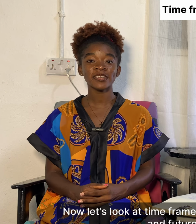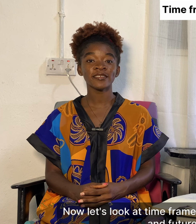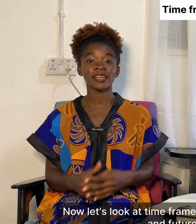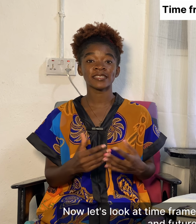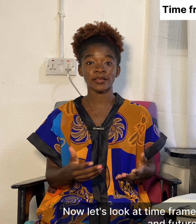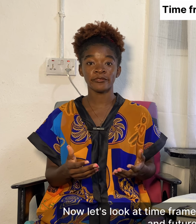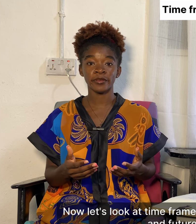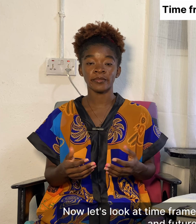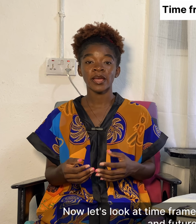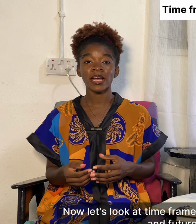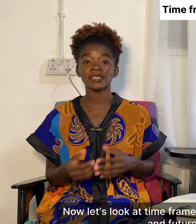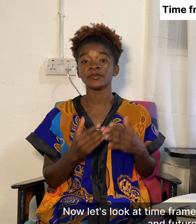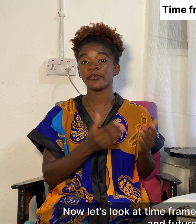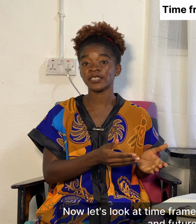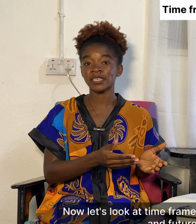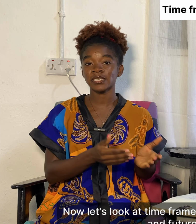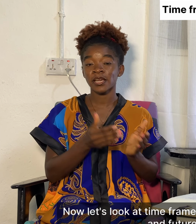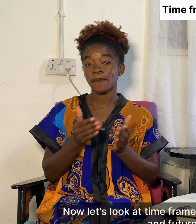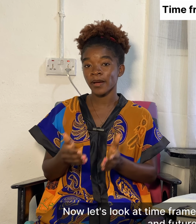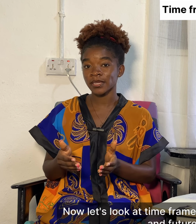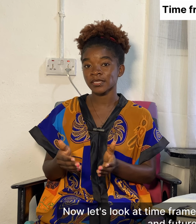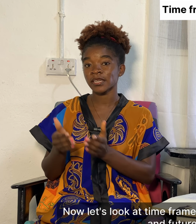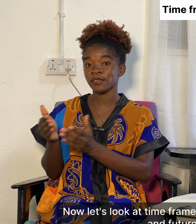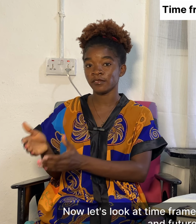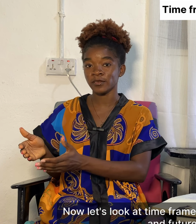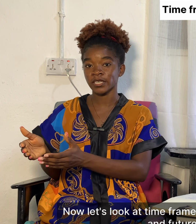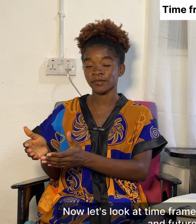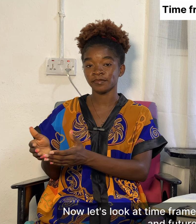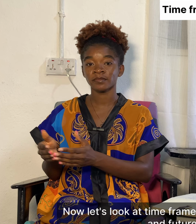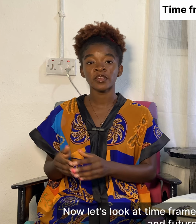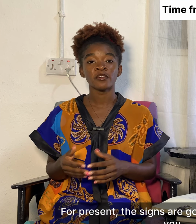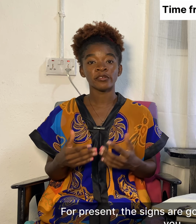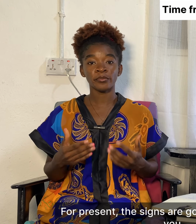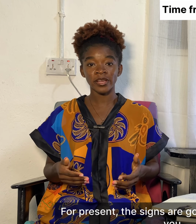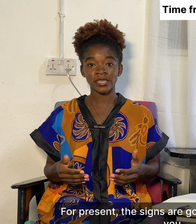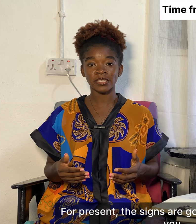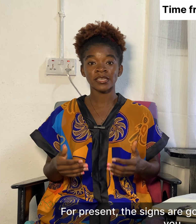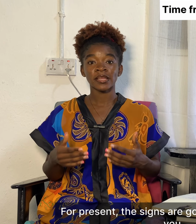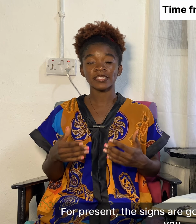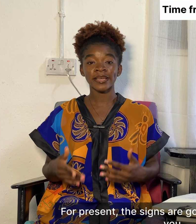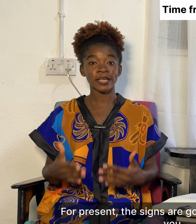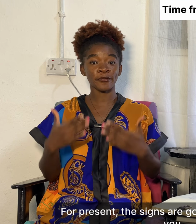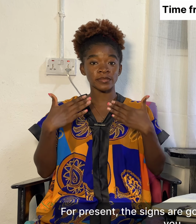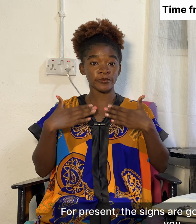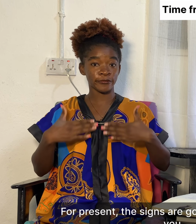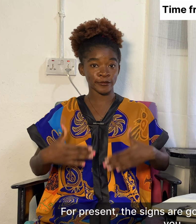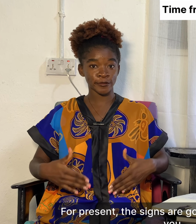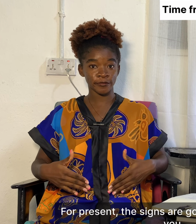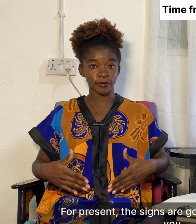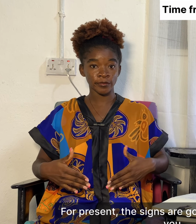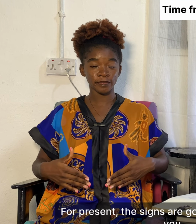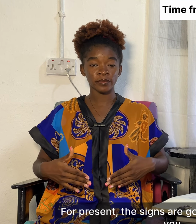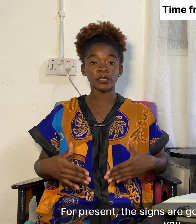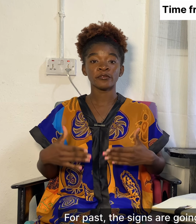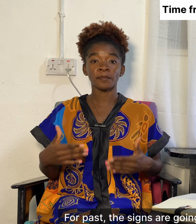look at time frame, as in present, past, and future. For present, the signs are going to be in front of you. For past,